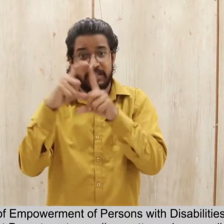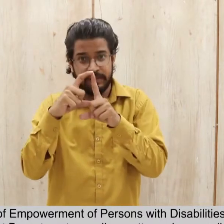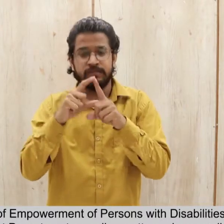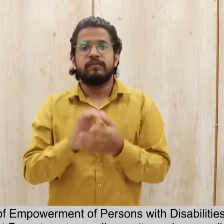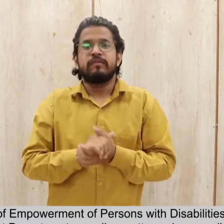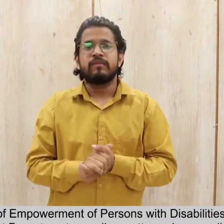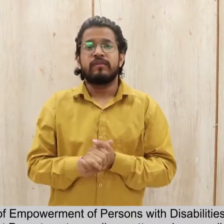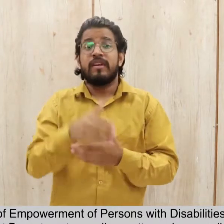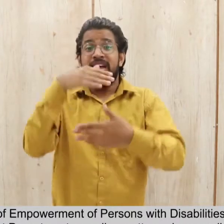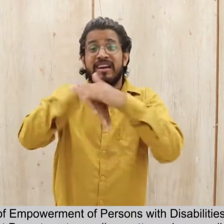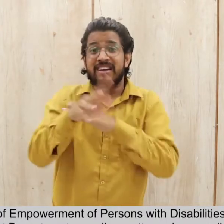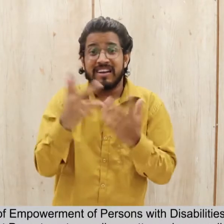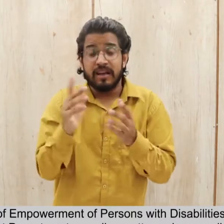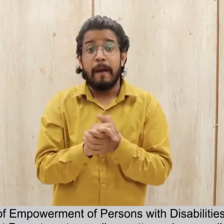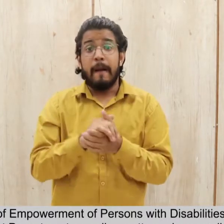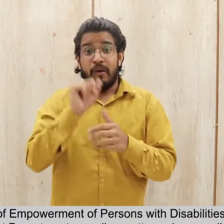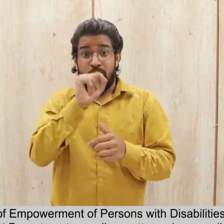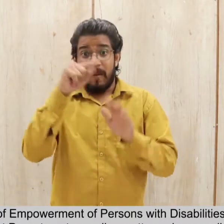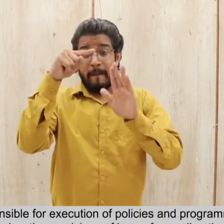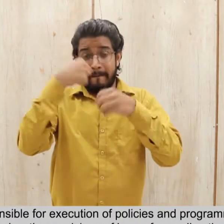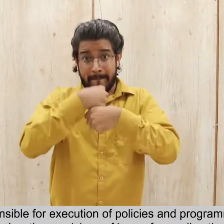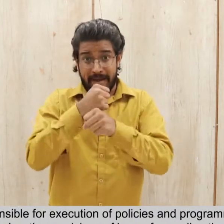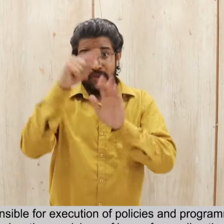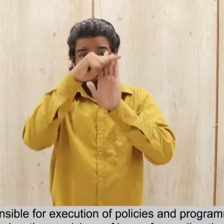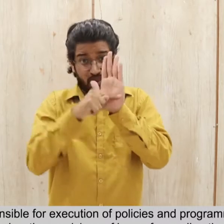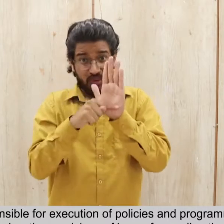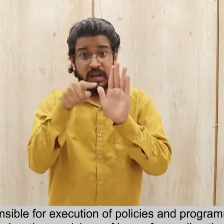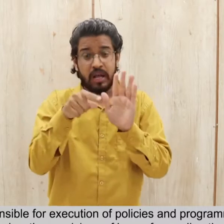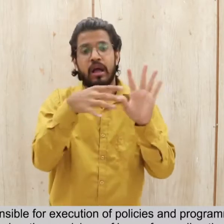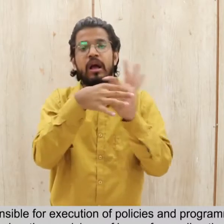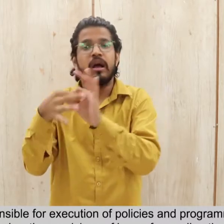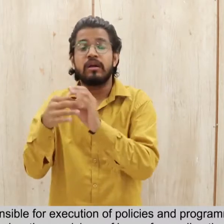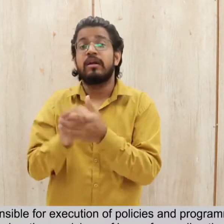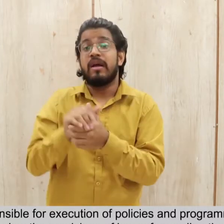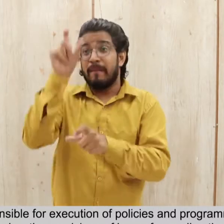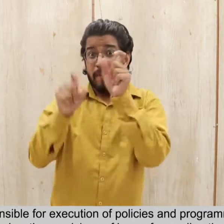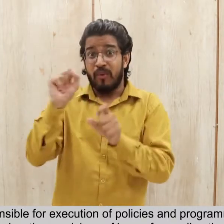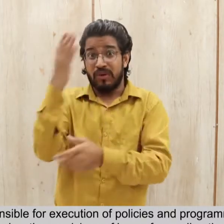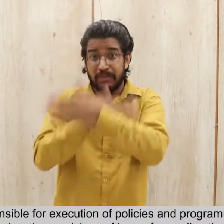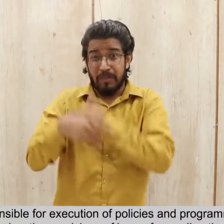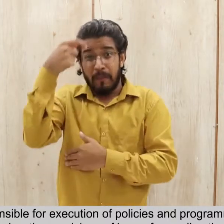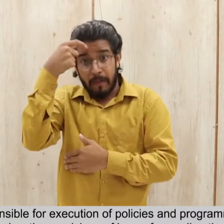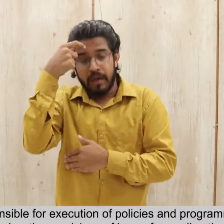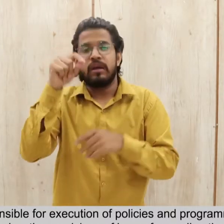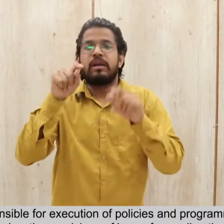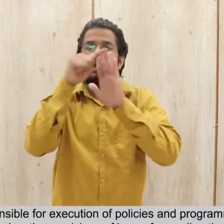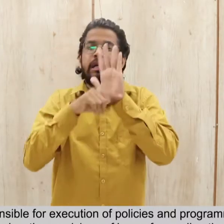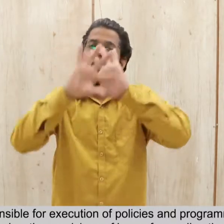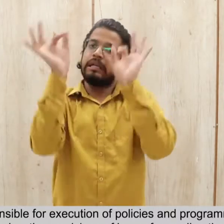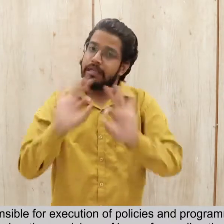matters, whereas all concerned ministries, departments are responsible for execution of policies and programs